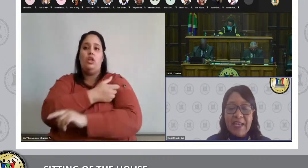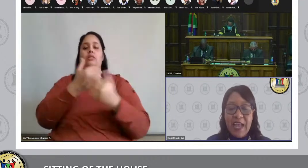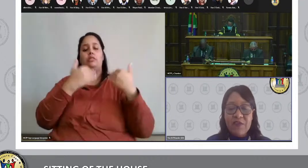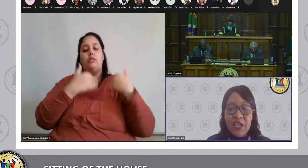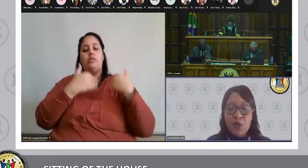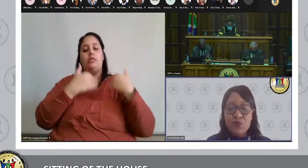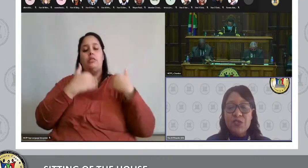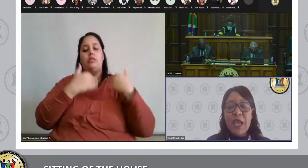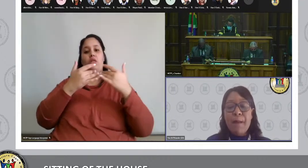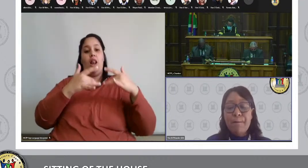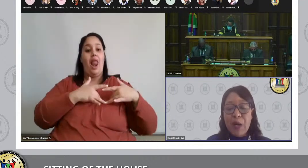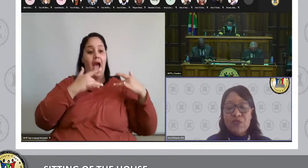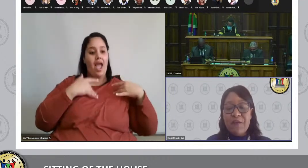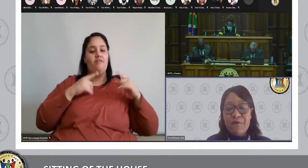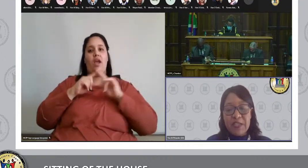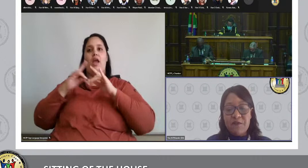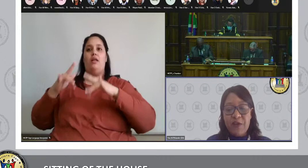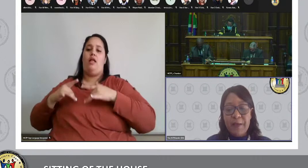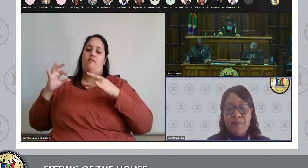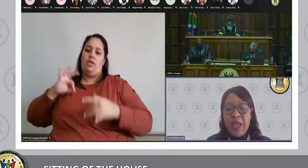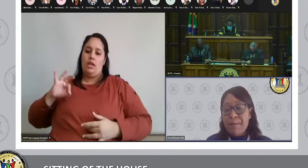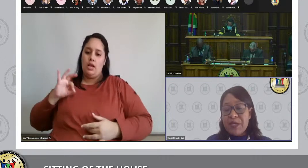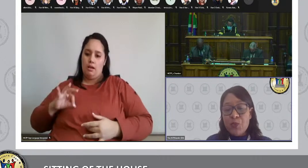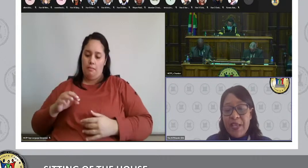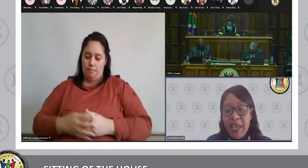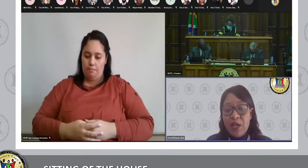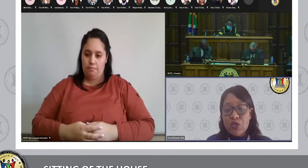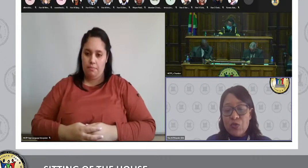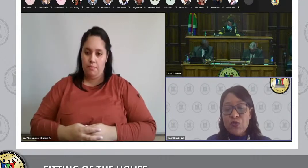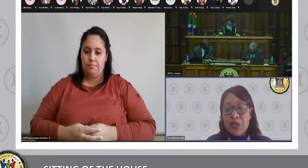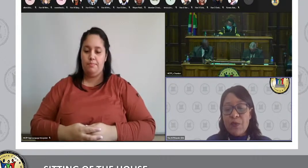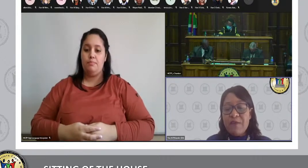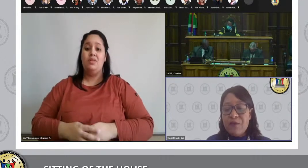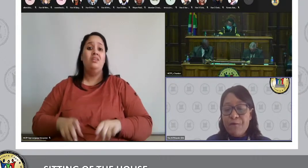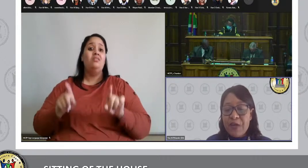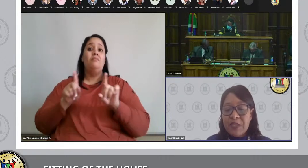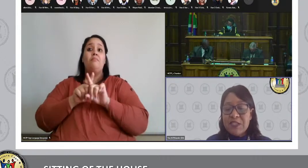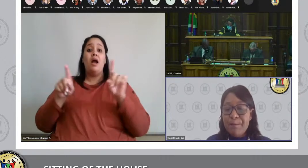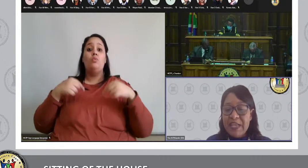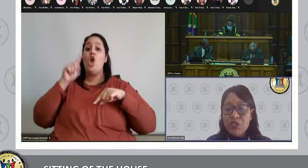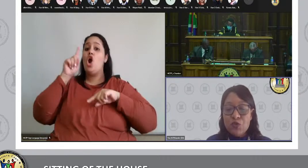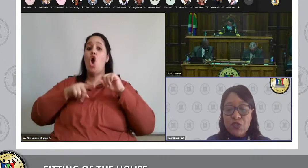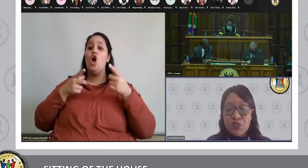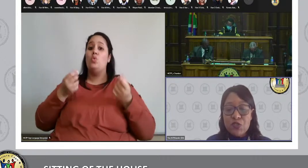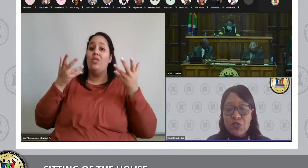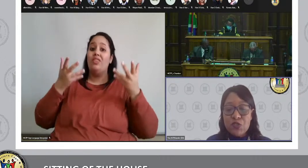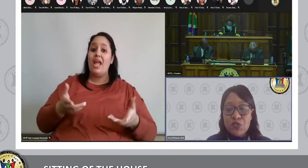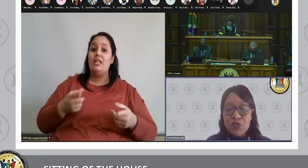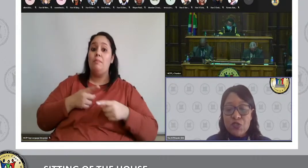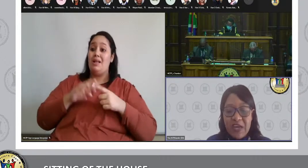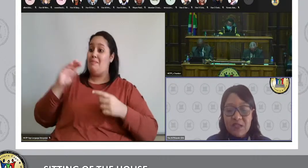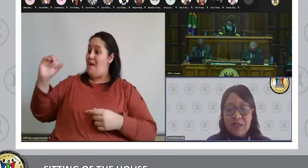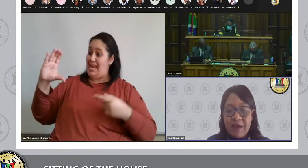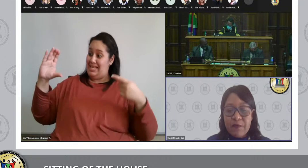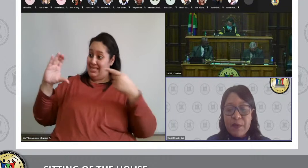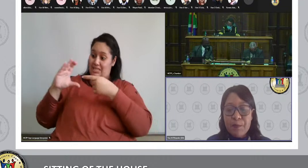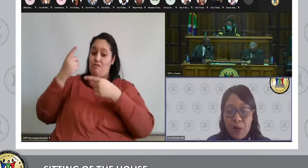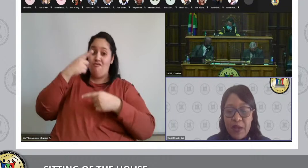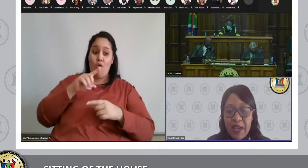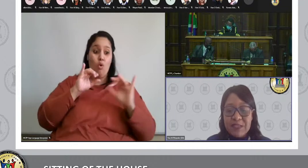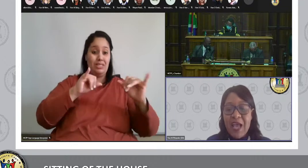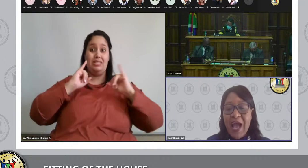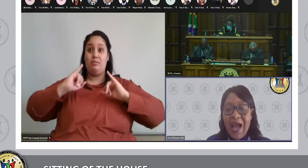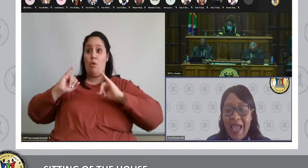lives and livelihoods most effectively. But we cannot do so if the funds meant to support these vital